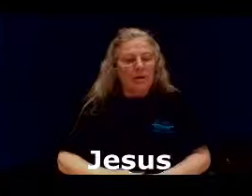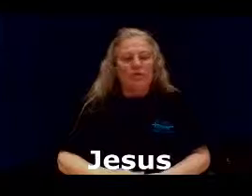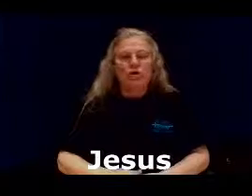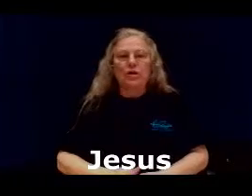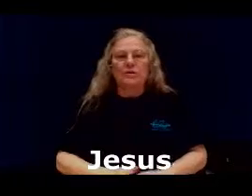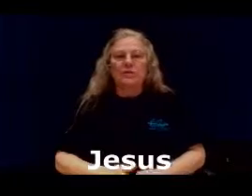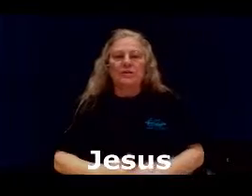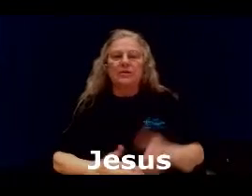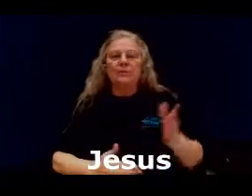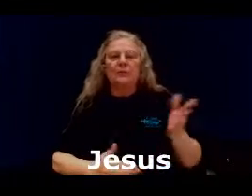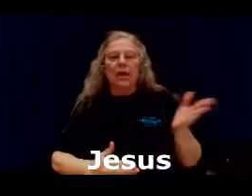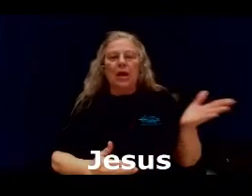Jesus,